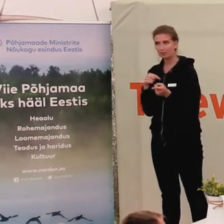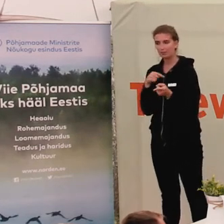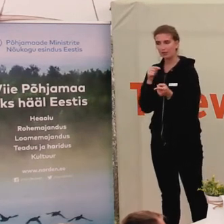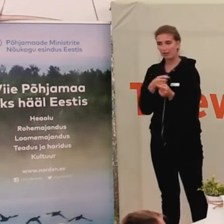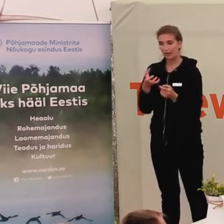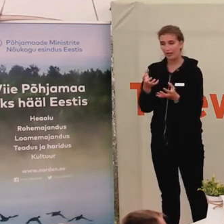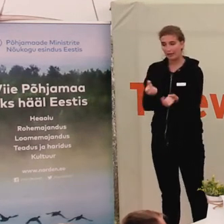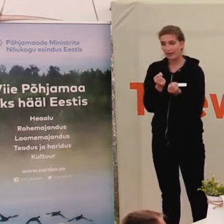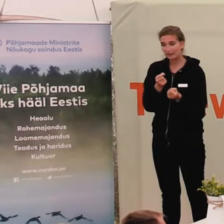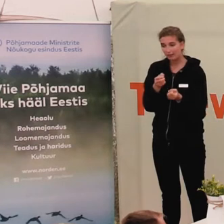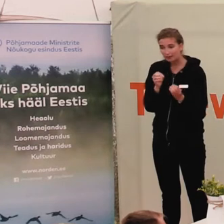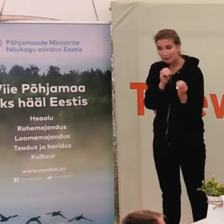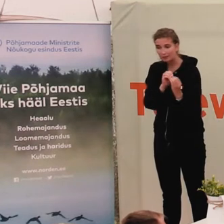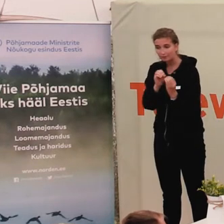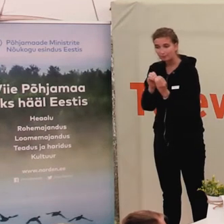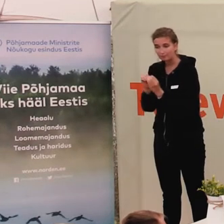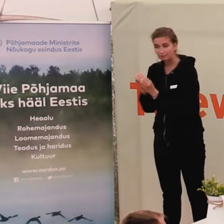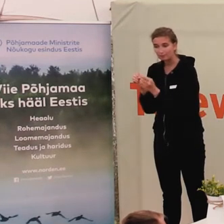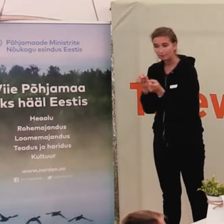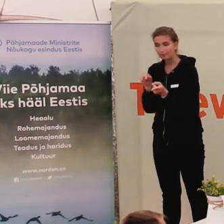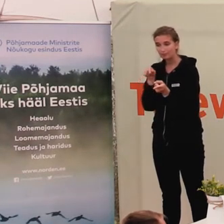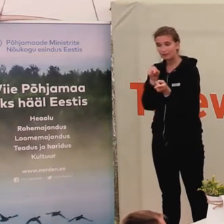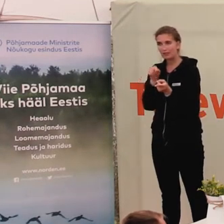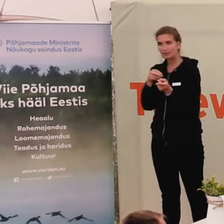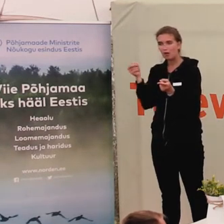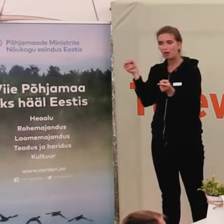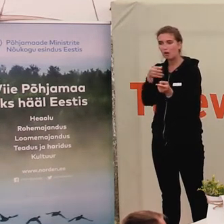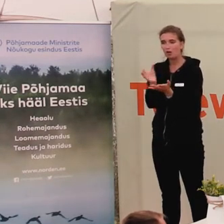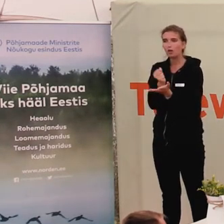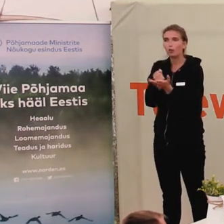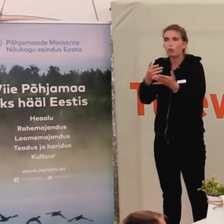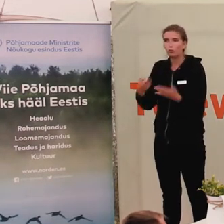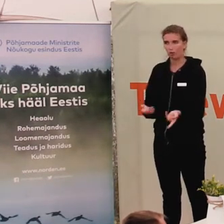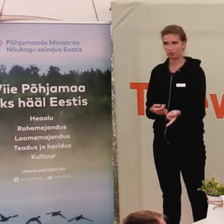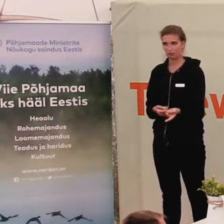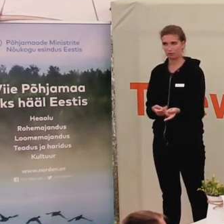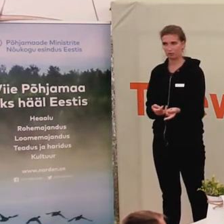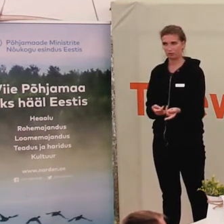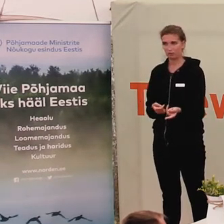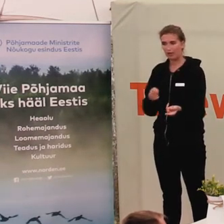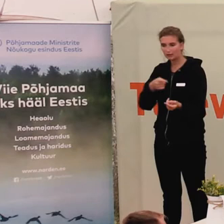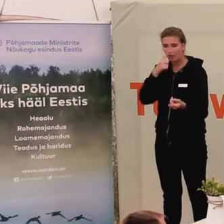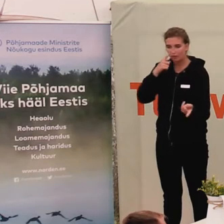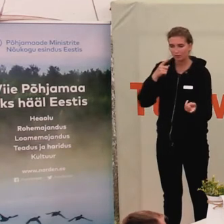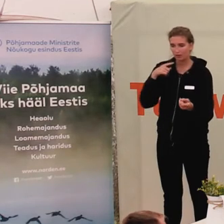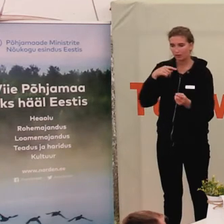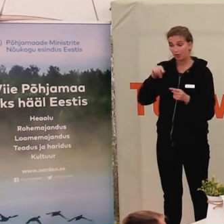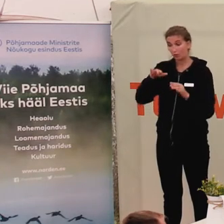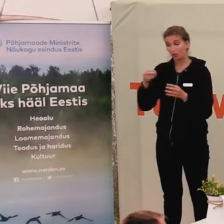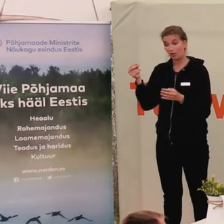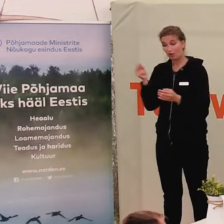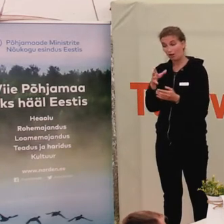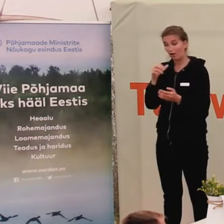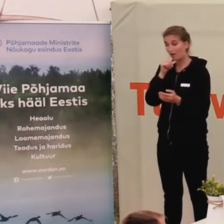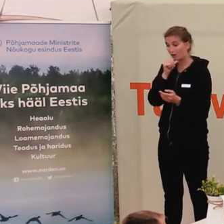sustainable investments to actually make money? The idea that something returns, because if it doesn't bring money, then